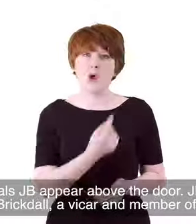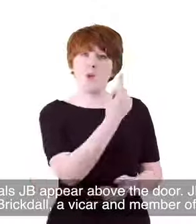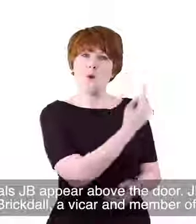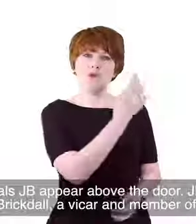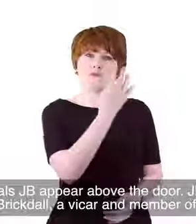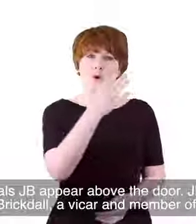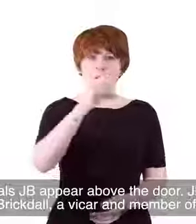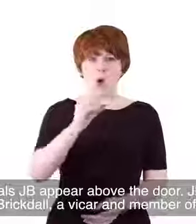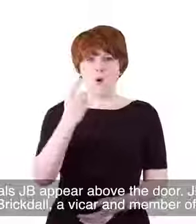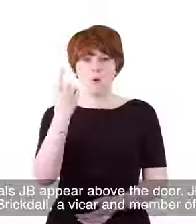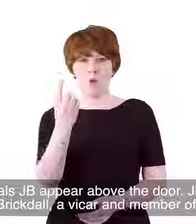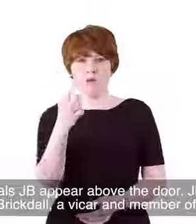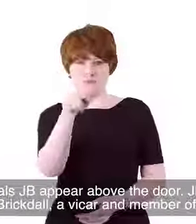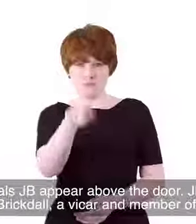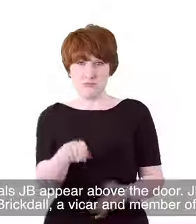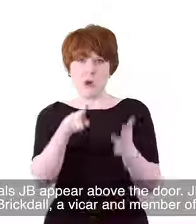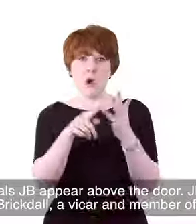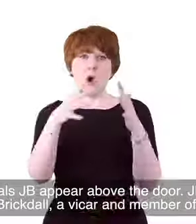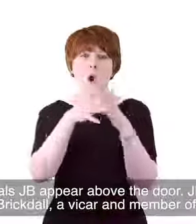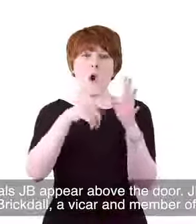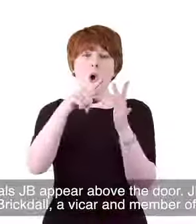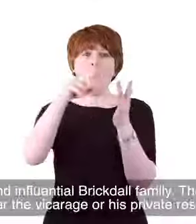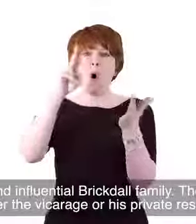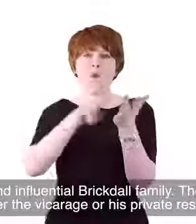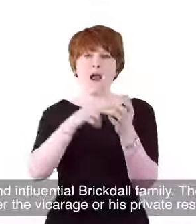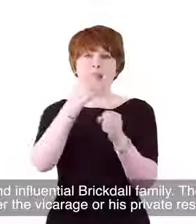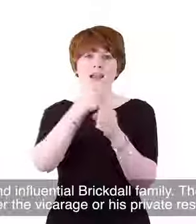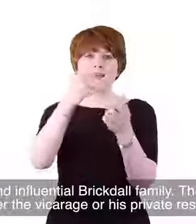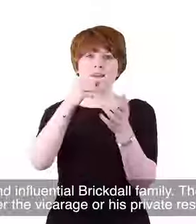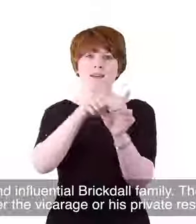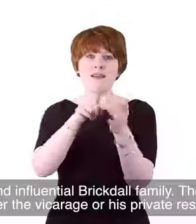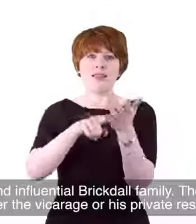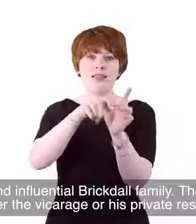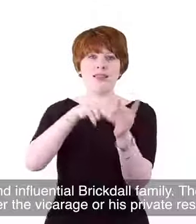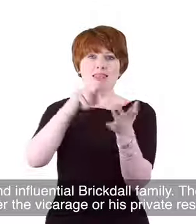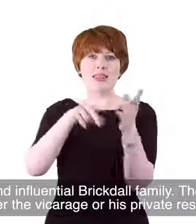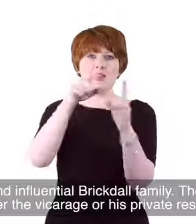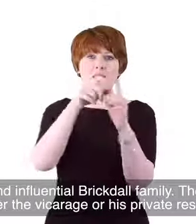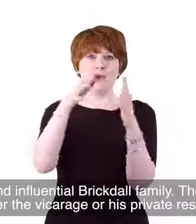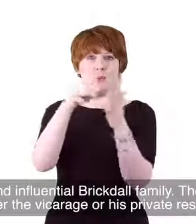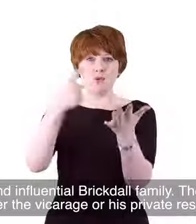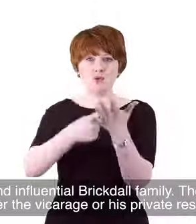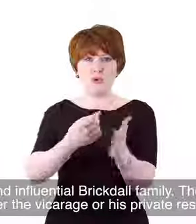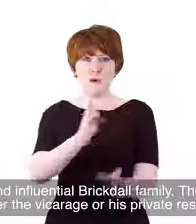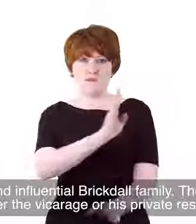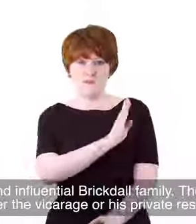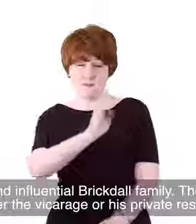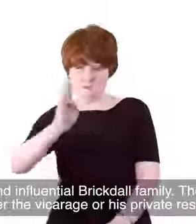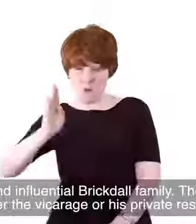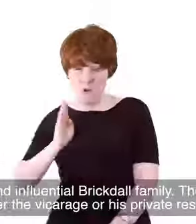JB was John Brickdall, a vicar and member of the wealthy and influential Brickdall family. The house was either the vicarage